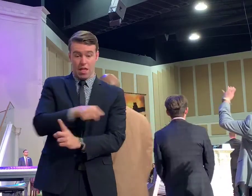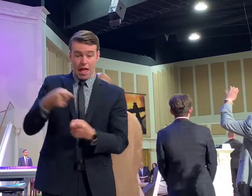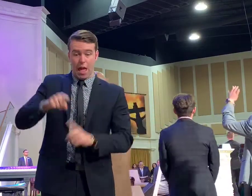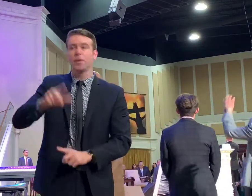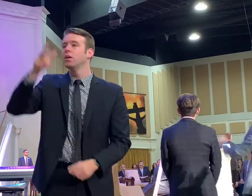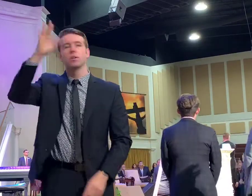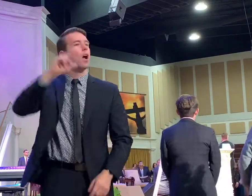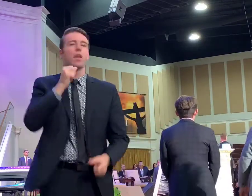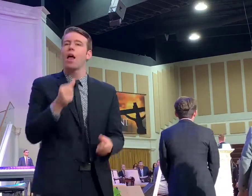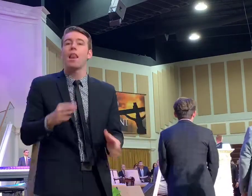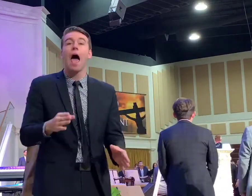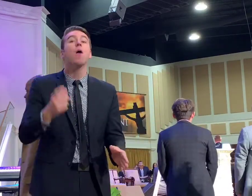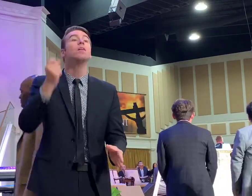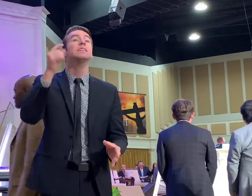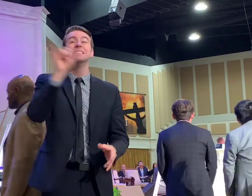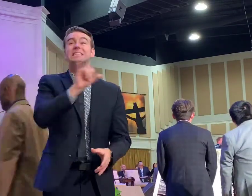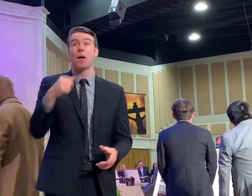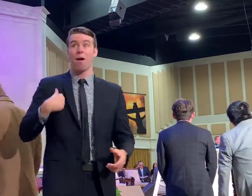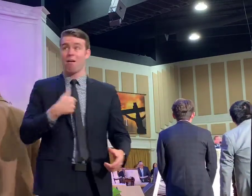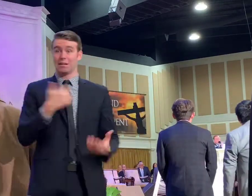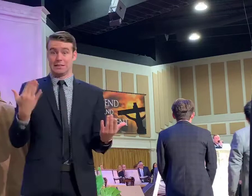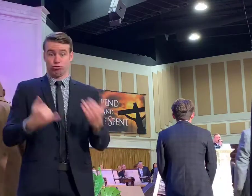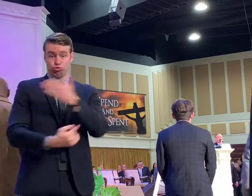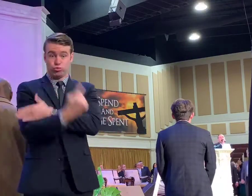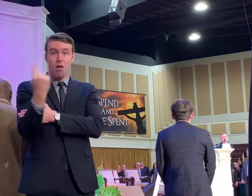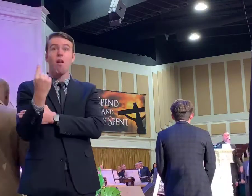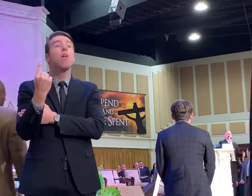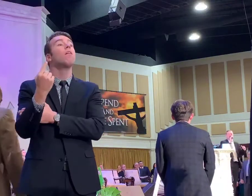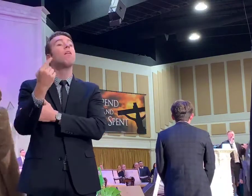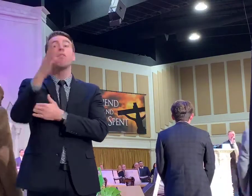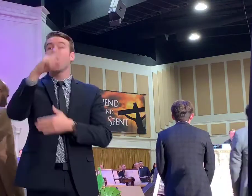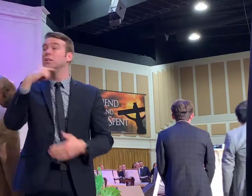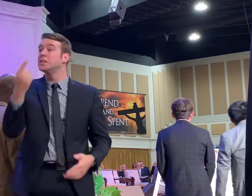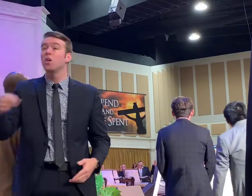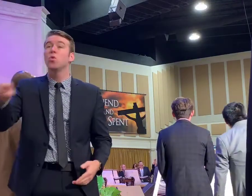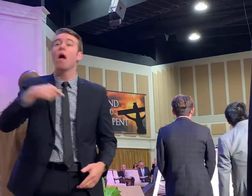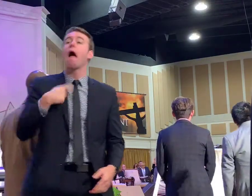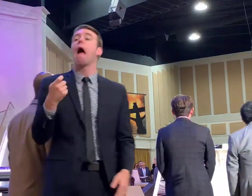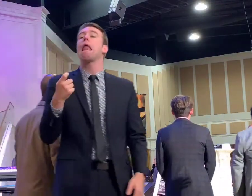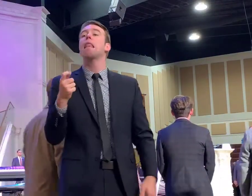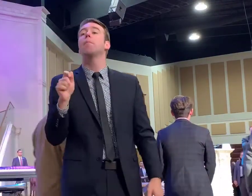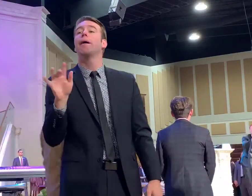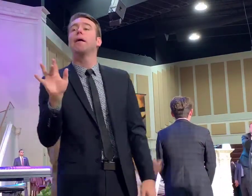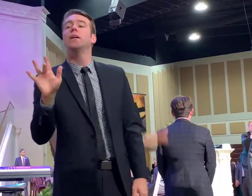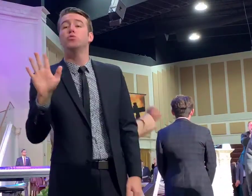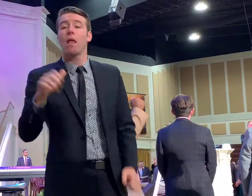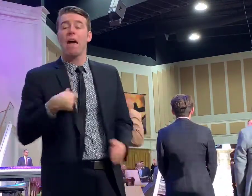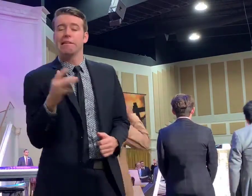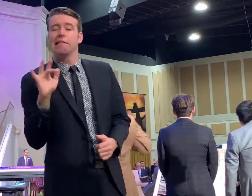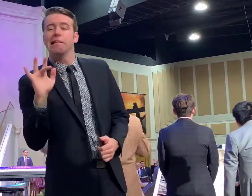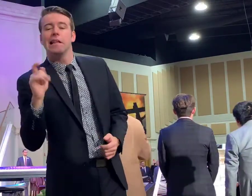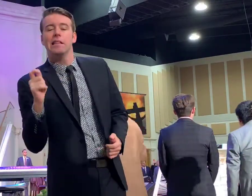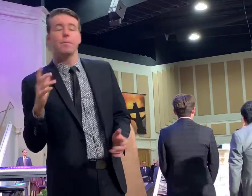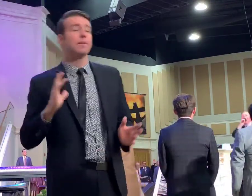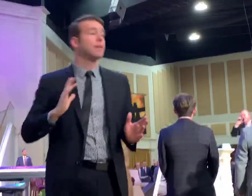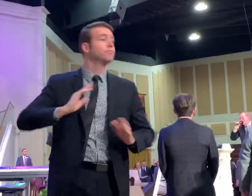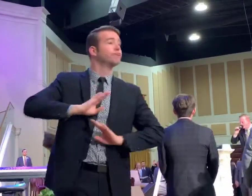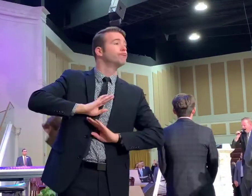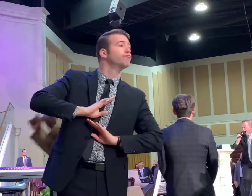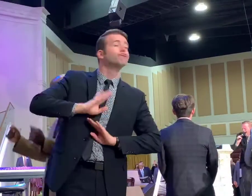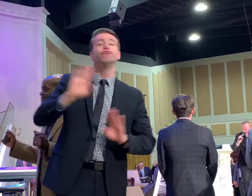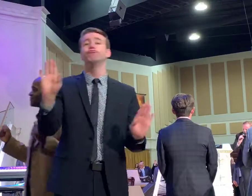to know before you leave this building tonight, God says, I won't just move a little bit in your life, I'm about to